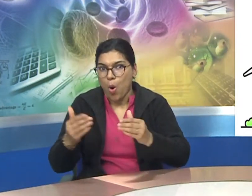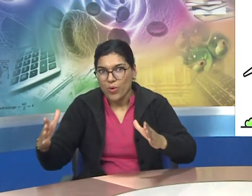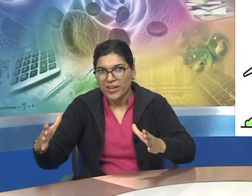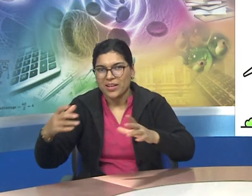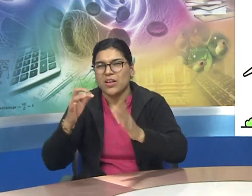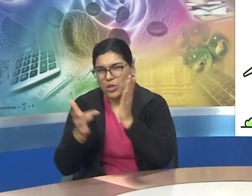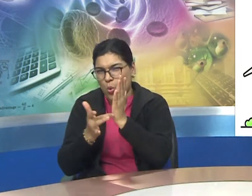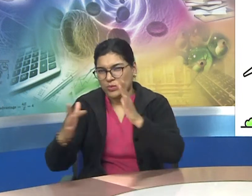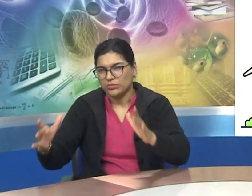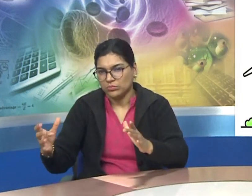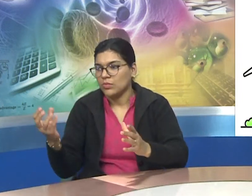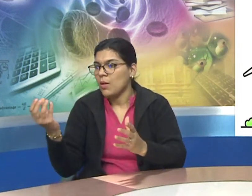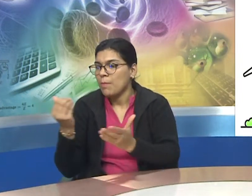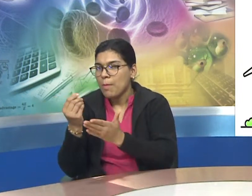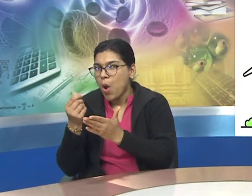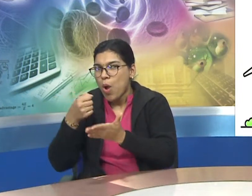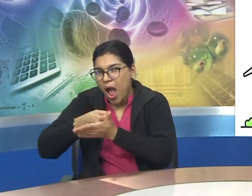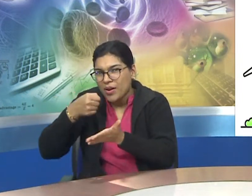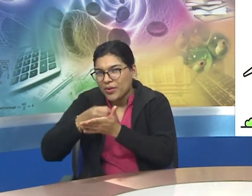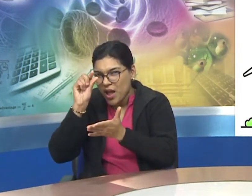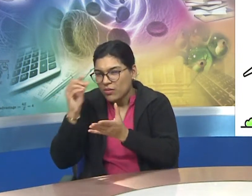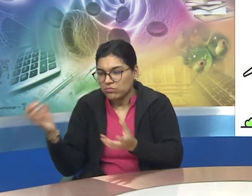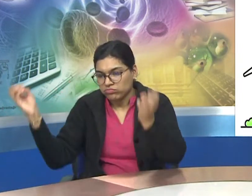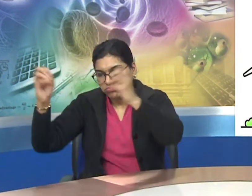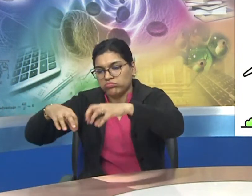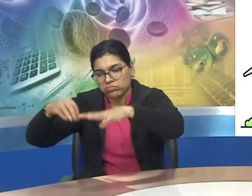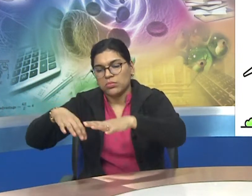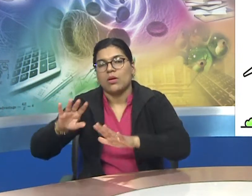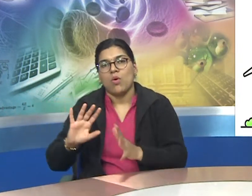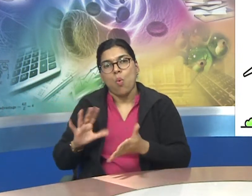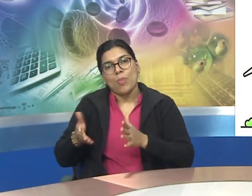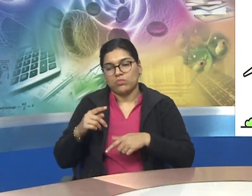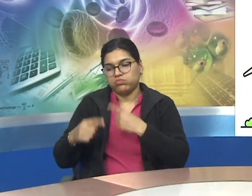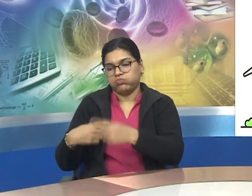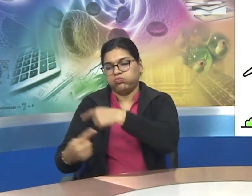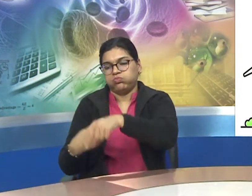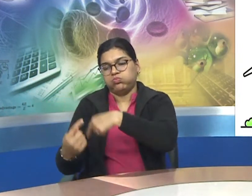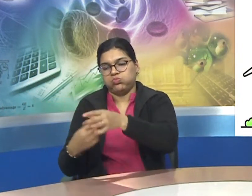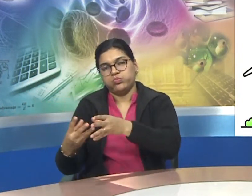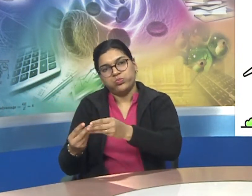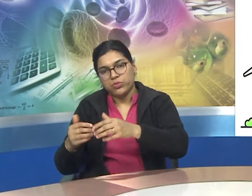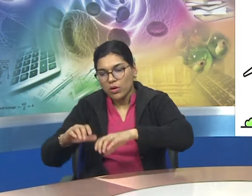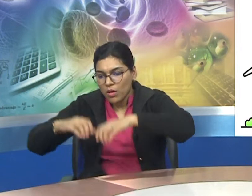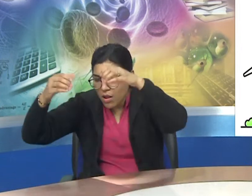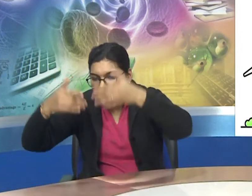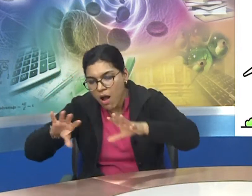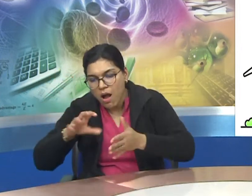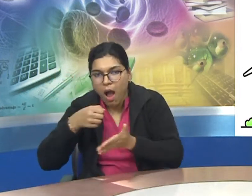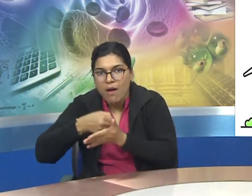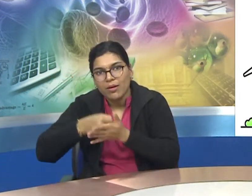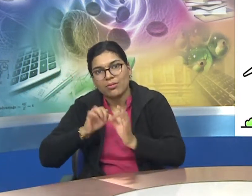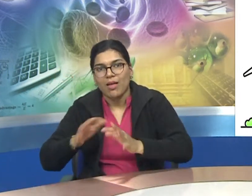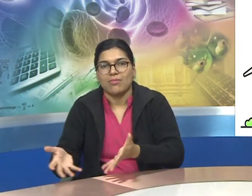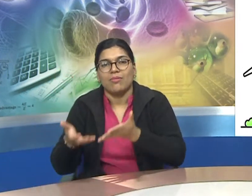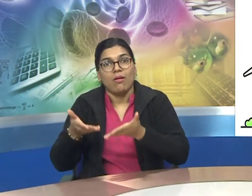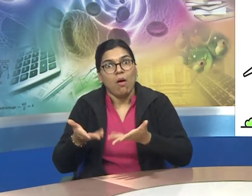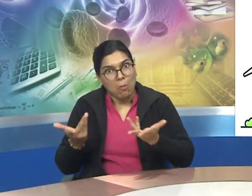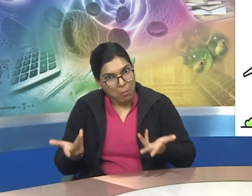grinder machine in our previous old Indian method, we used to grind the grains in